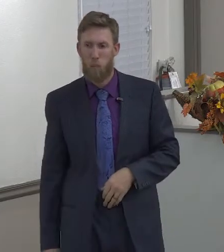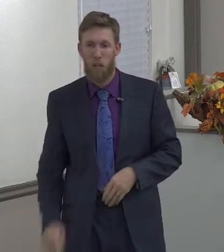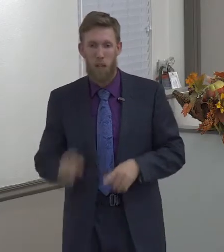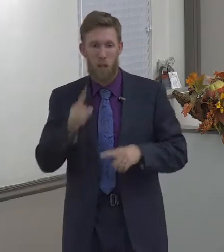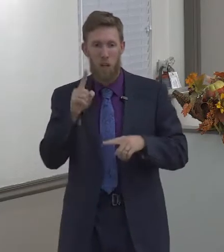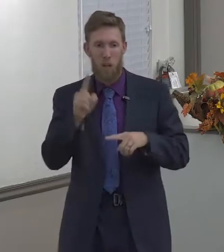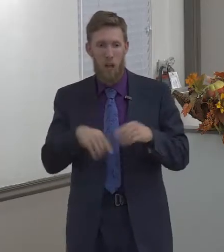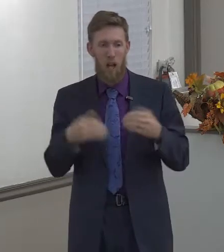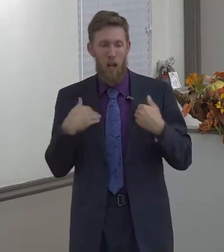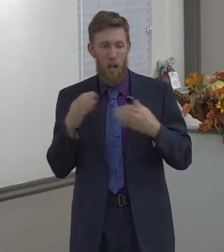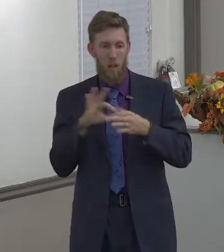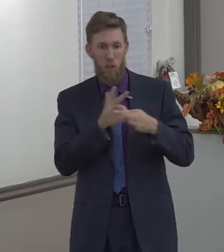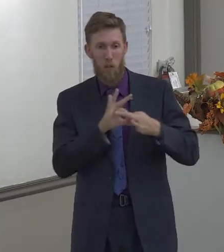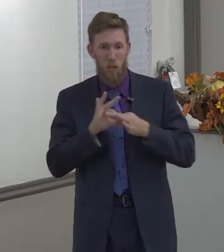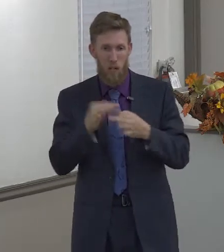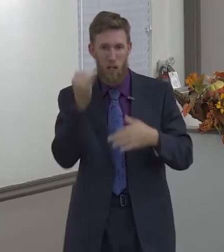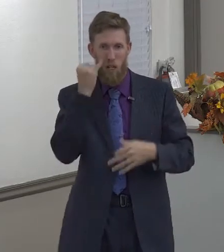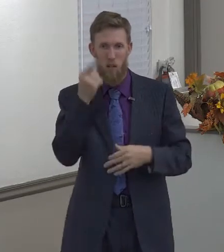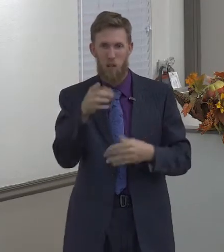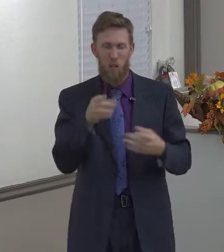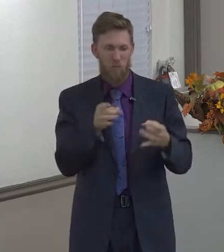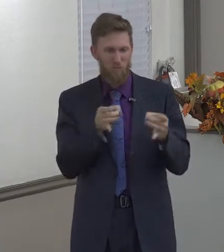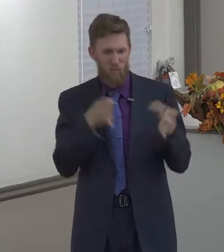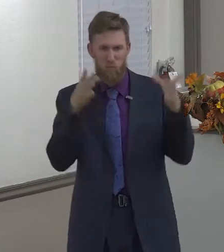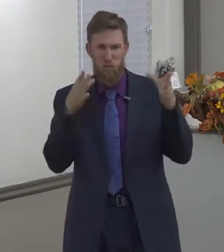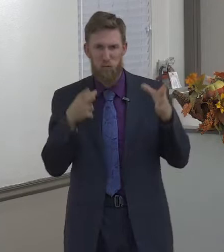to sacrifice for?